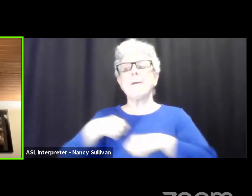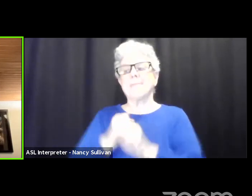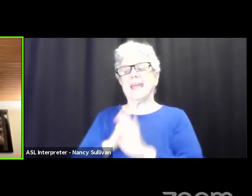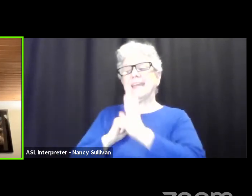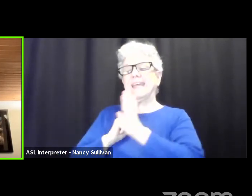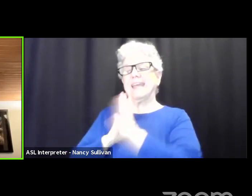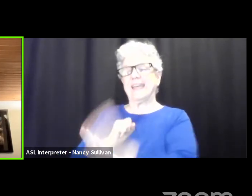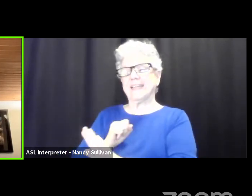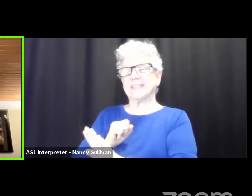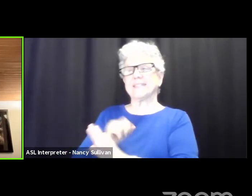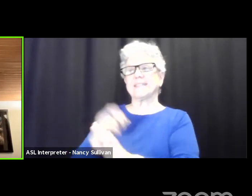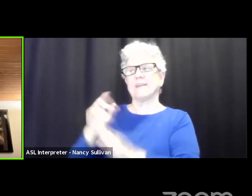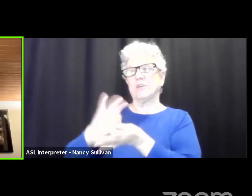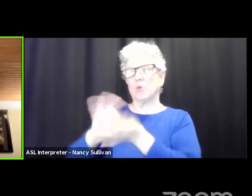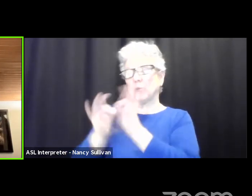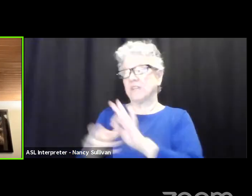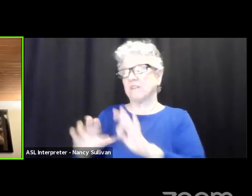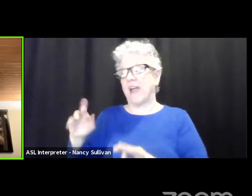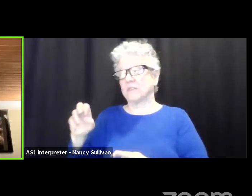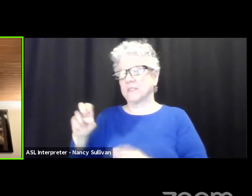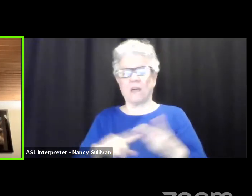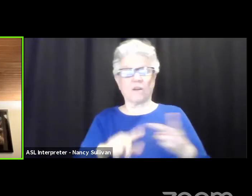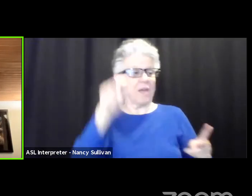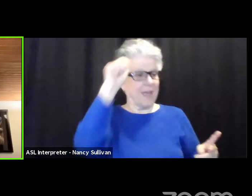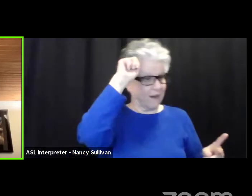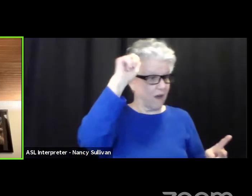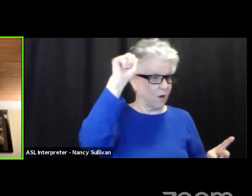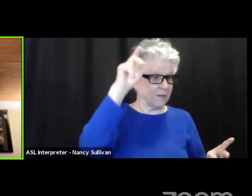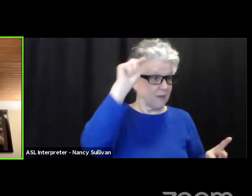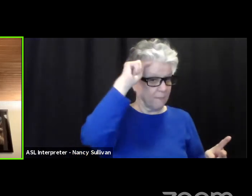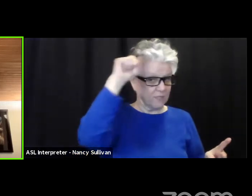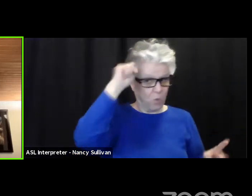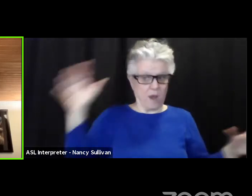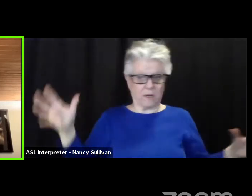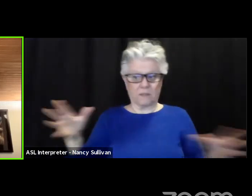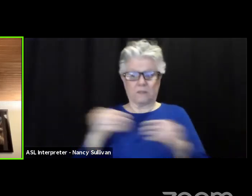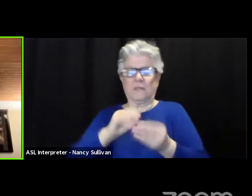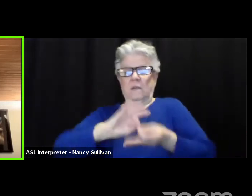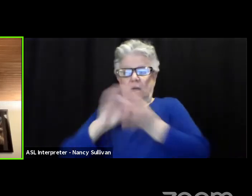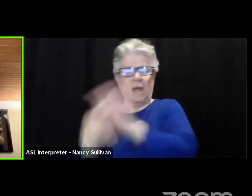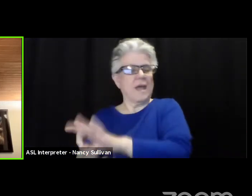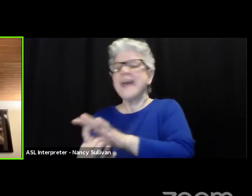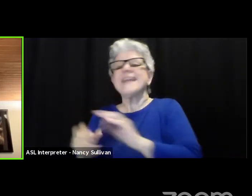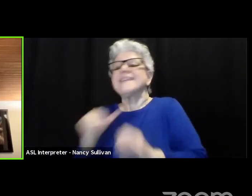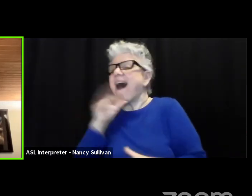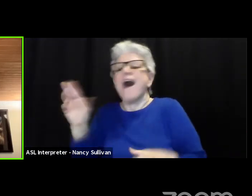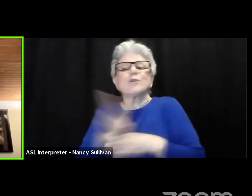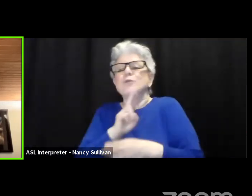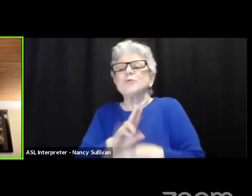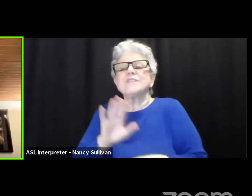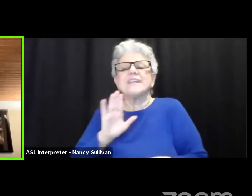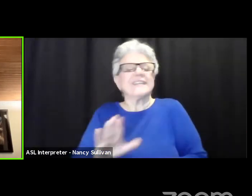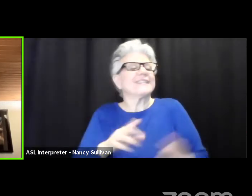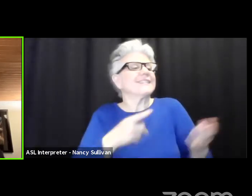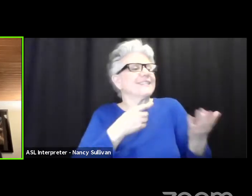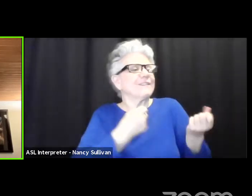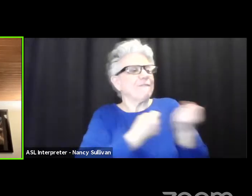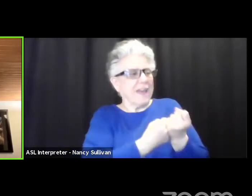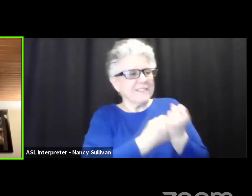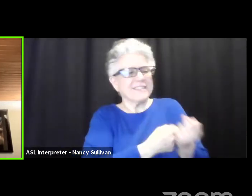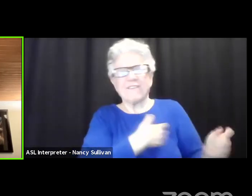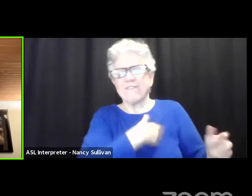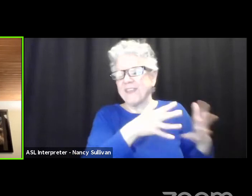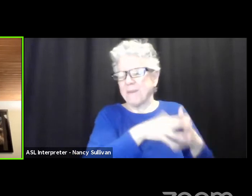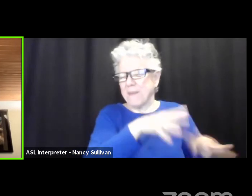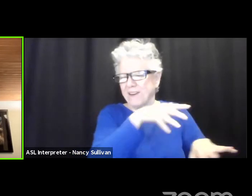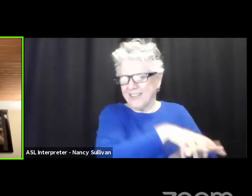of Aristotle and Aquinas, which were not directly contested by Las Casas in his defense of the Indians. The claim that the